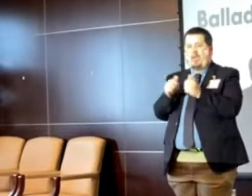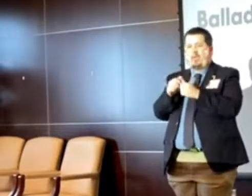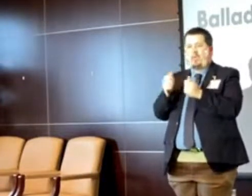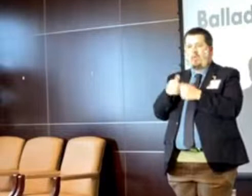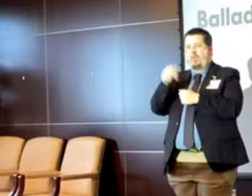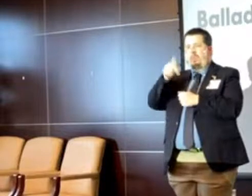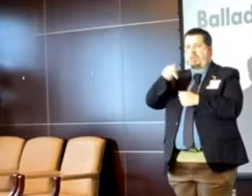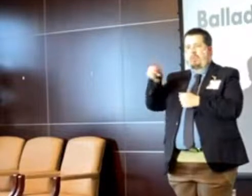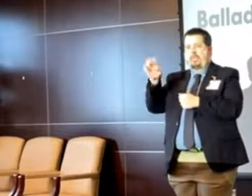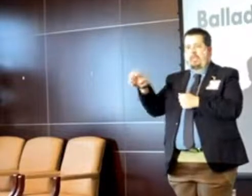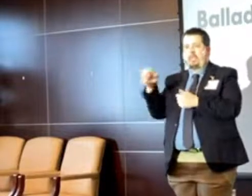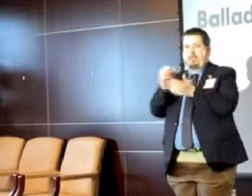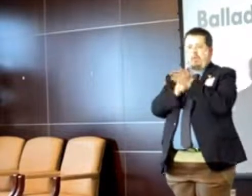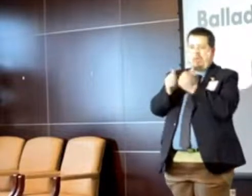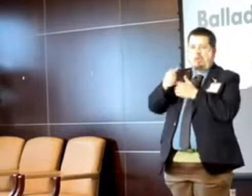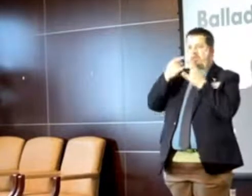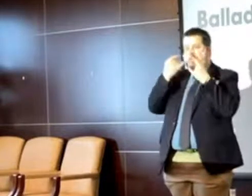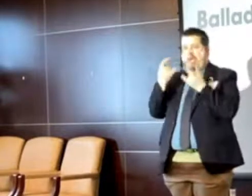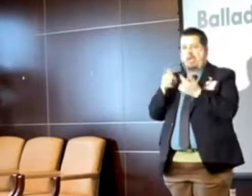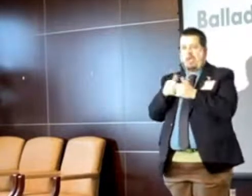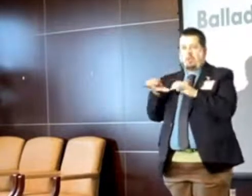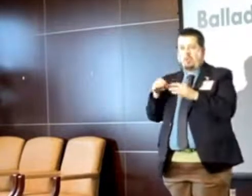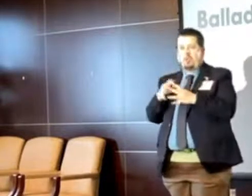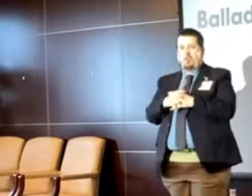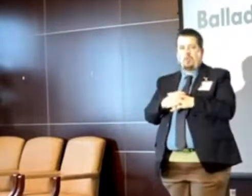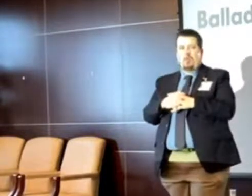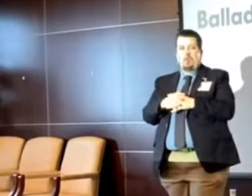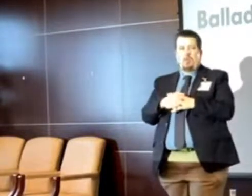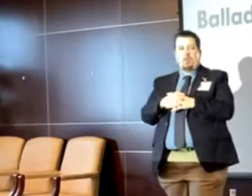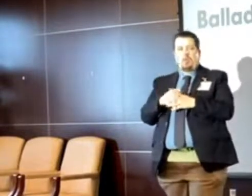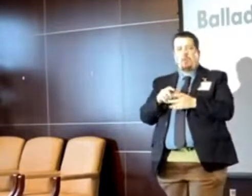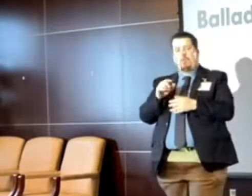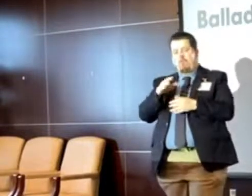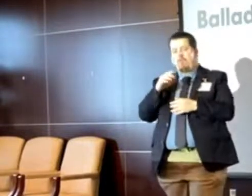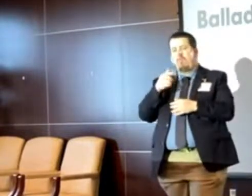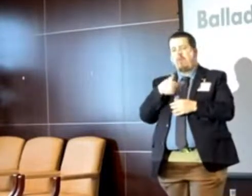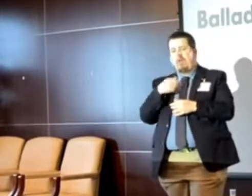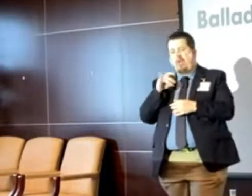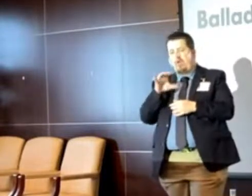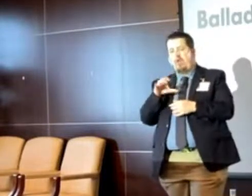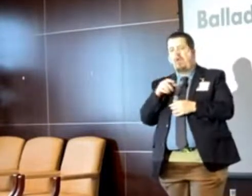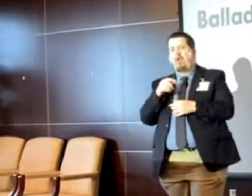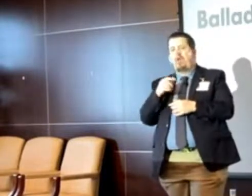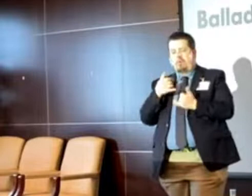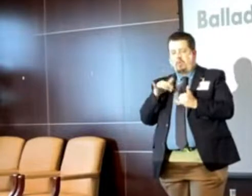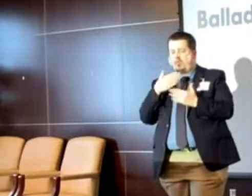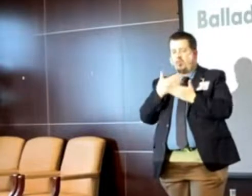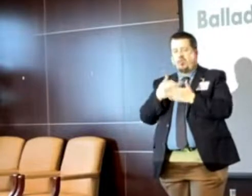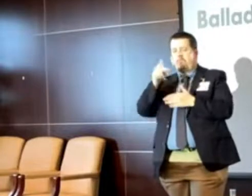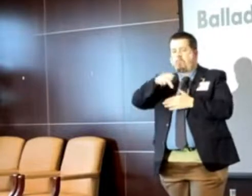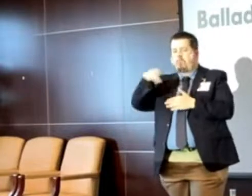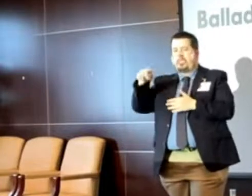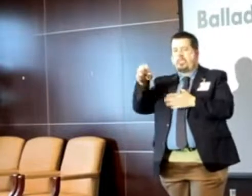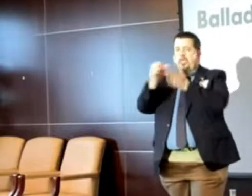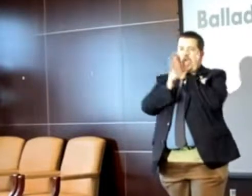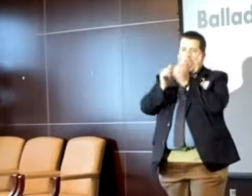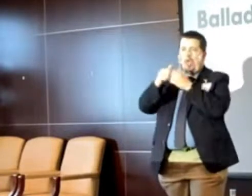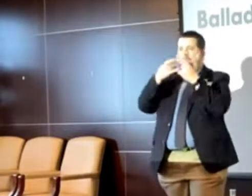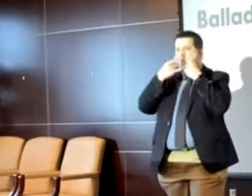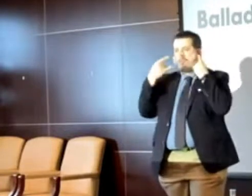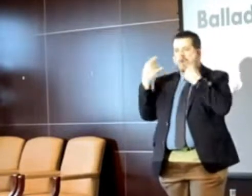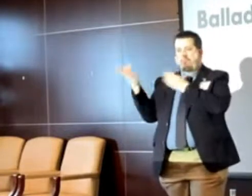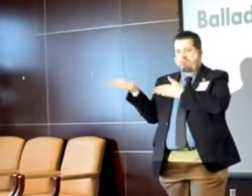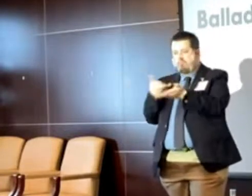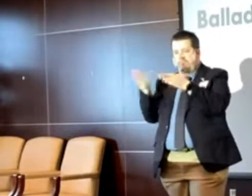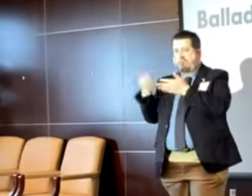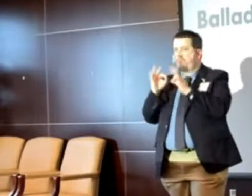on PPE supply this go around? Yeah, Richard, this is Eric. We're still in very good condition from PPE. Our supply chain continues to